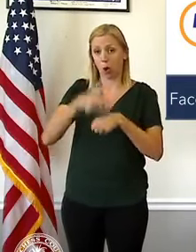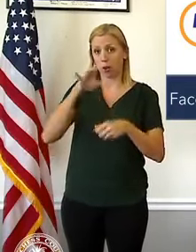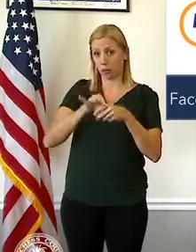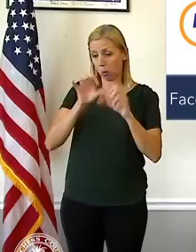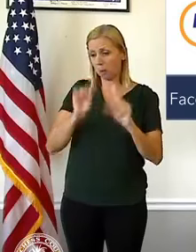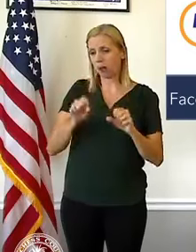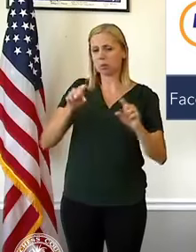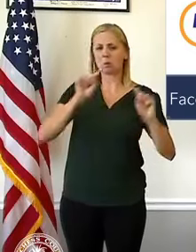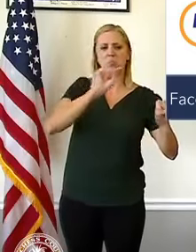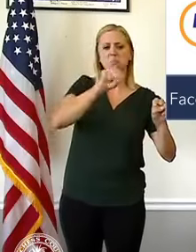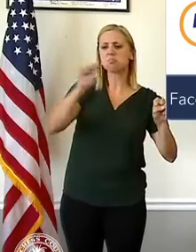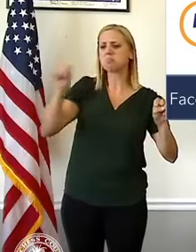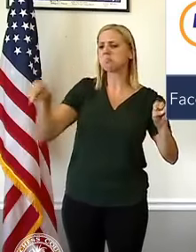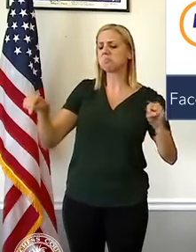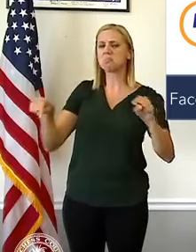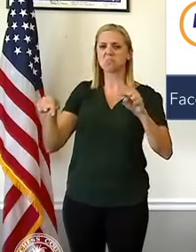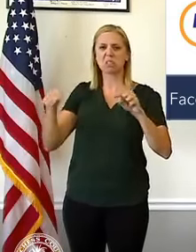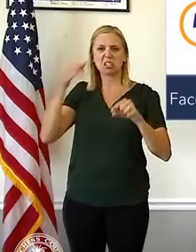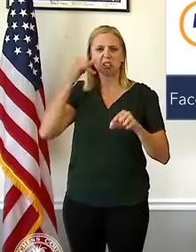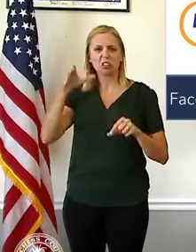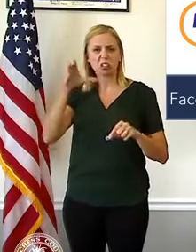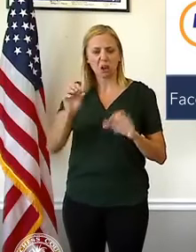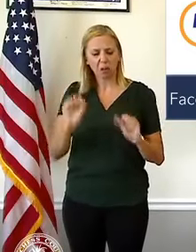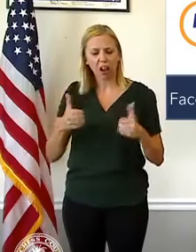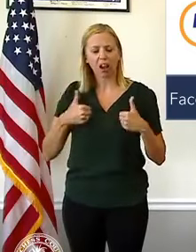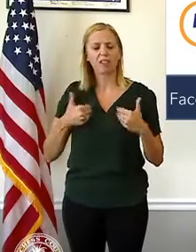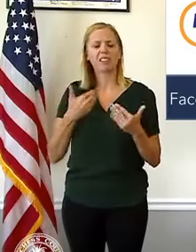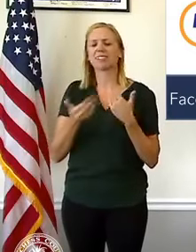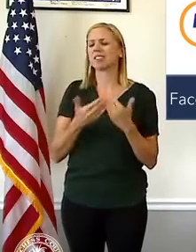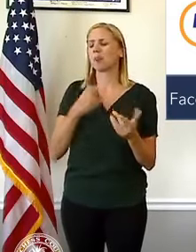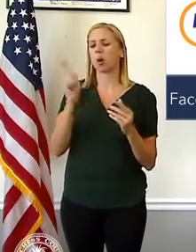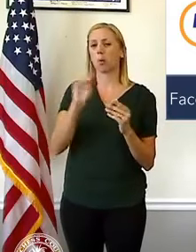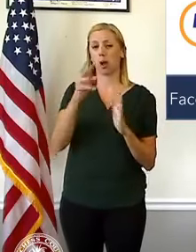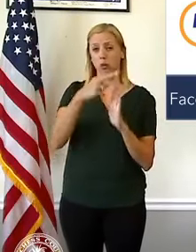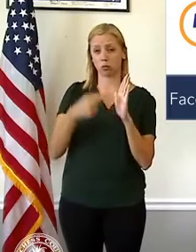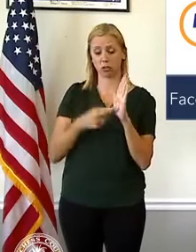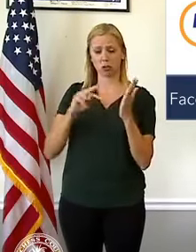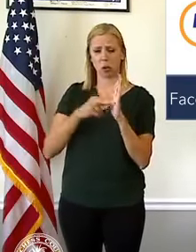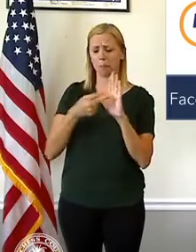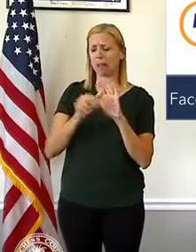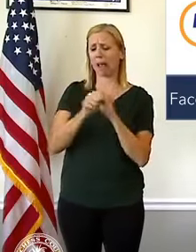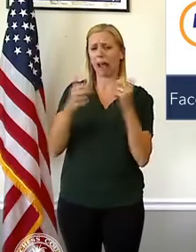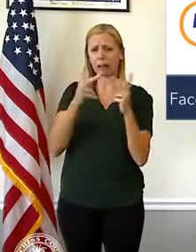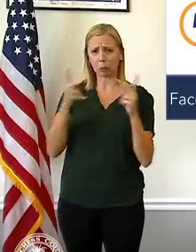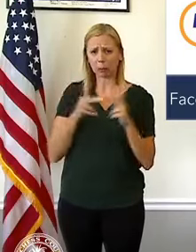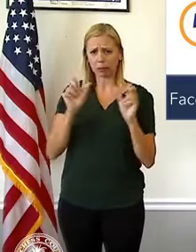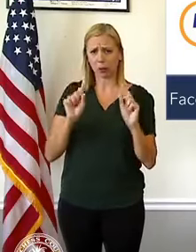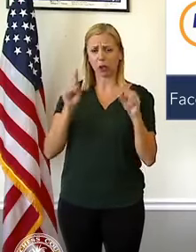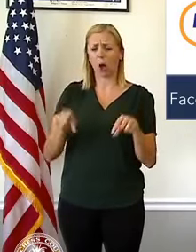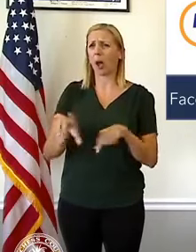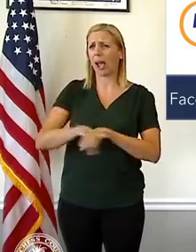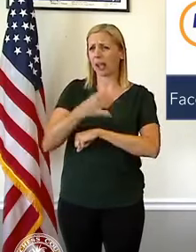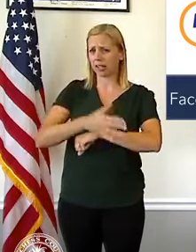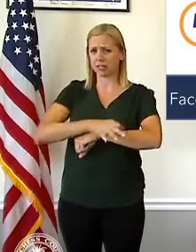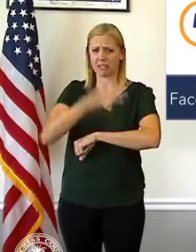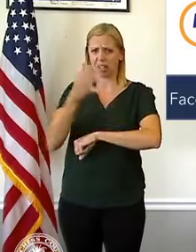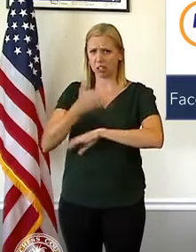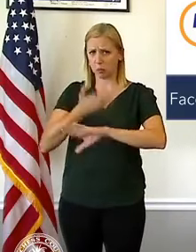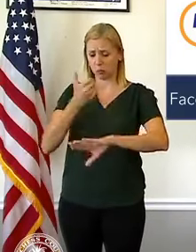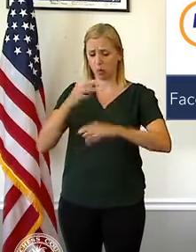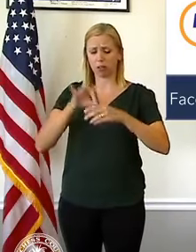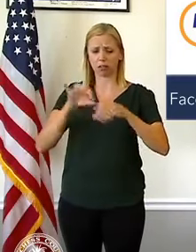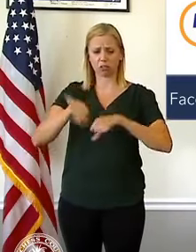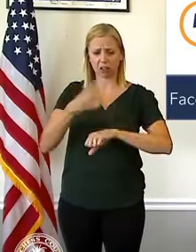county. Doesn't matter where you're registered, you can go to any one of those locations and vote as many as 8 or 9 days ahead of Election